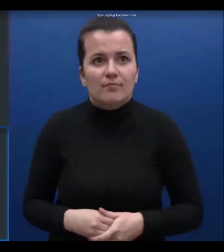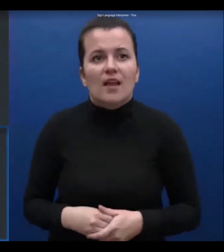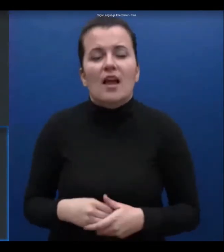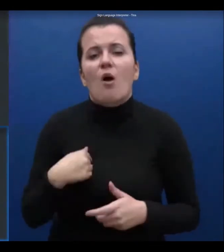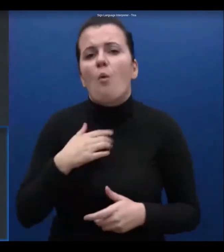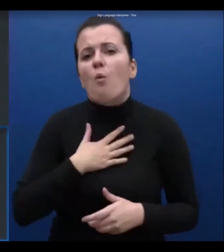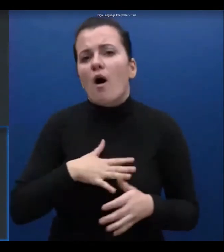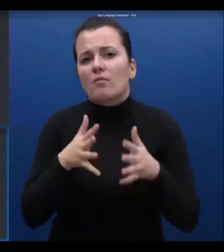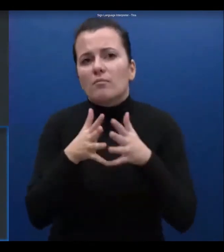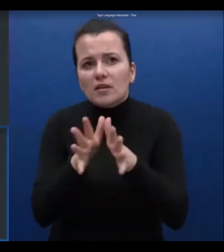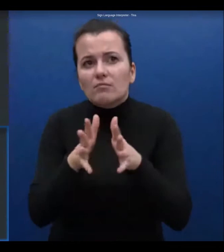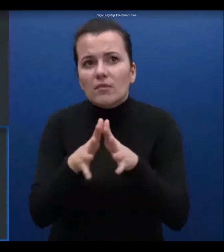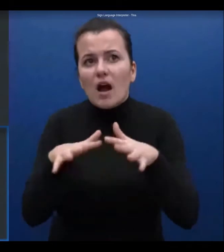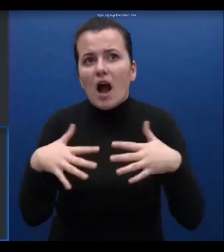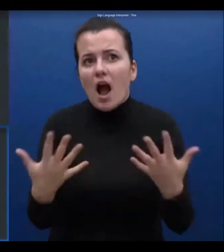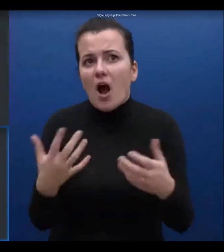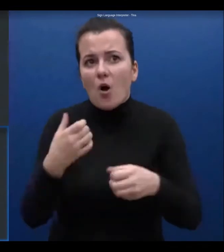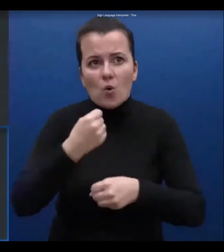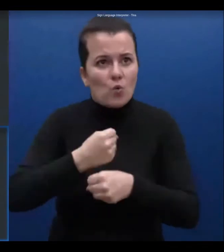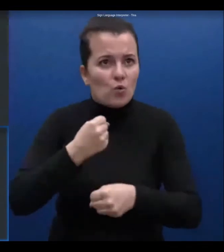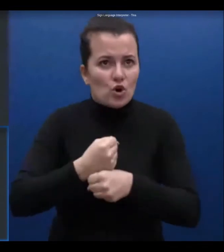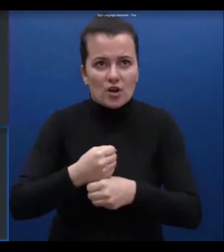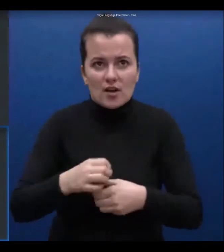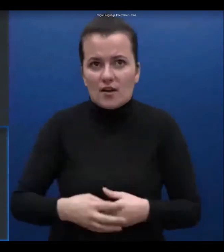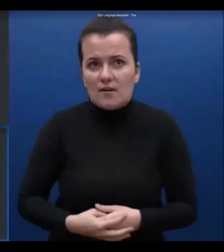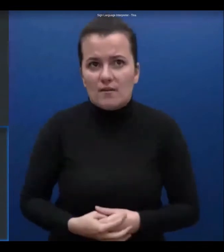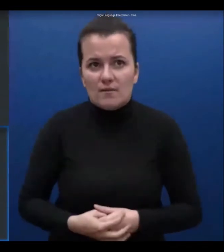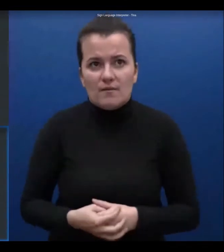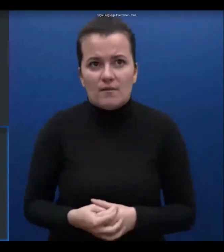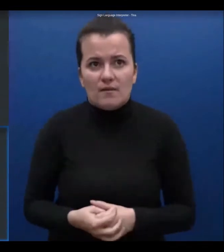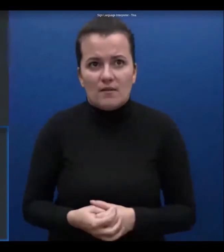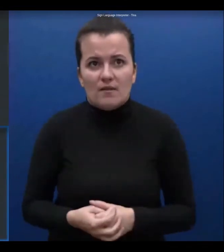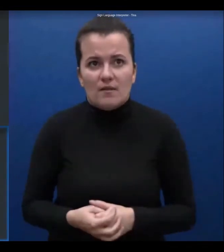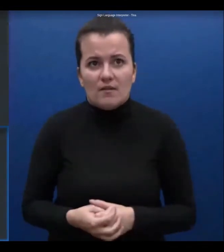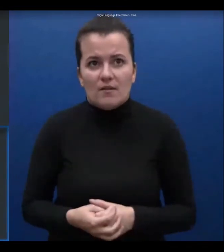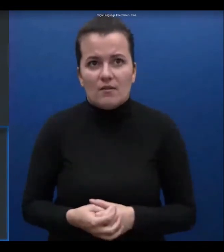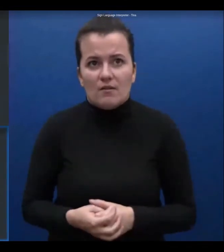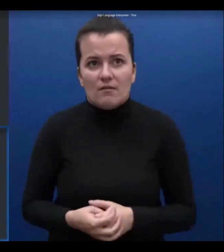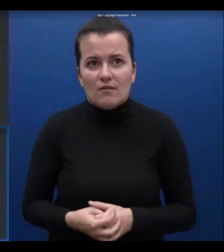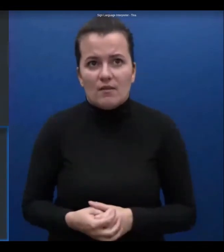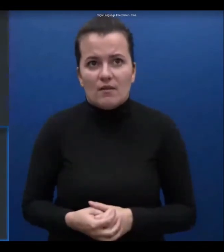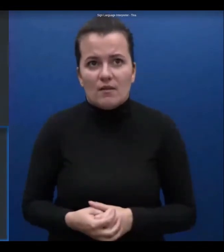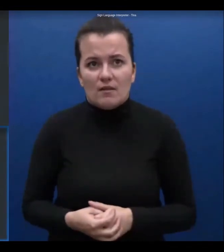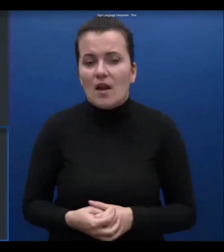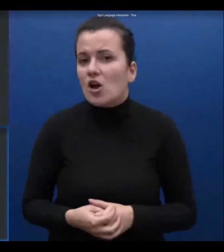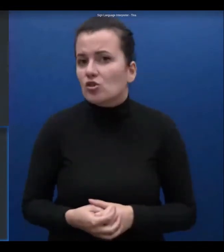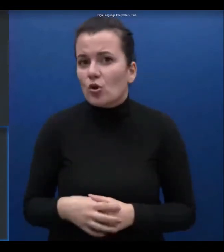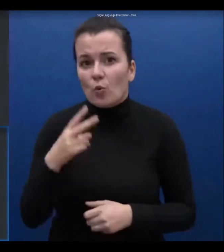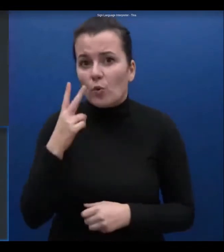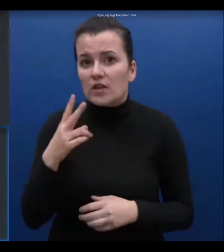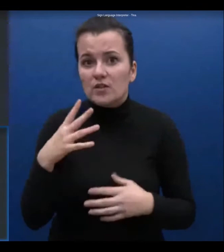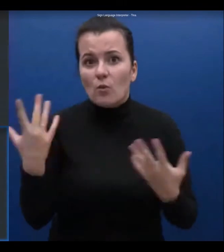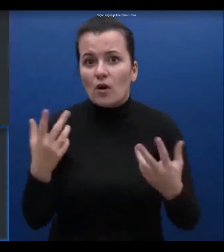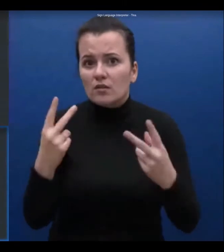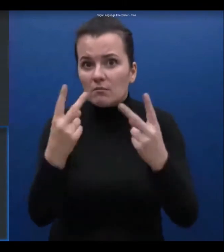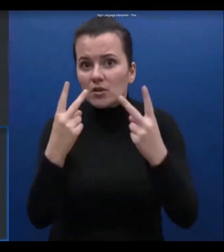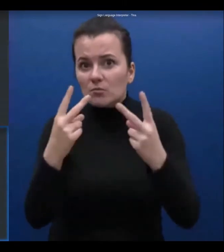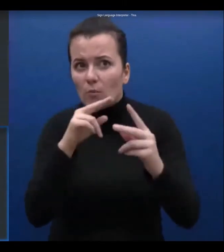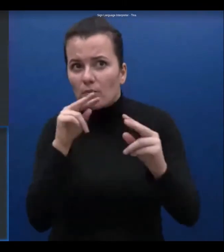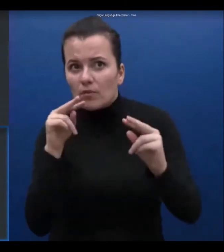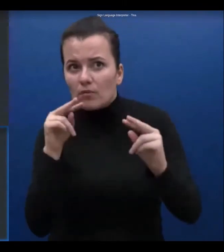we work with them, and in particular with cities, to identify the more significant aspects to face in